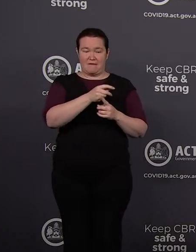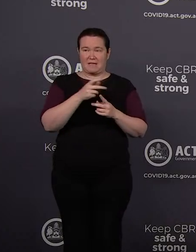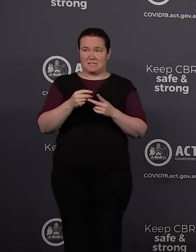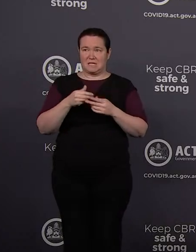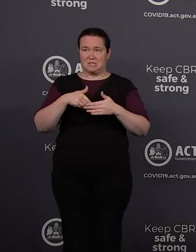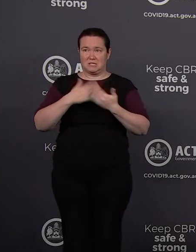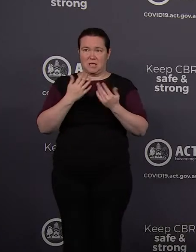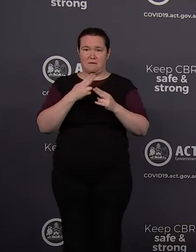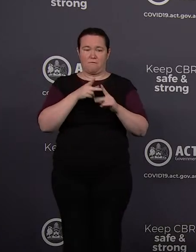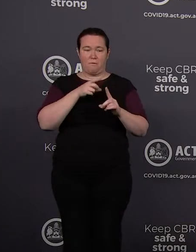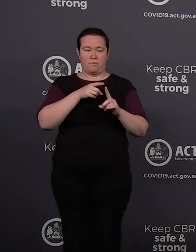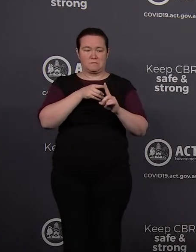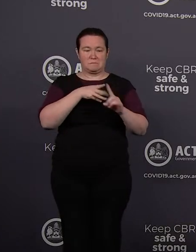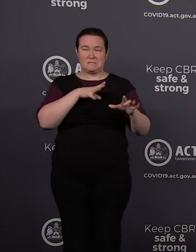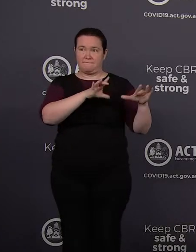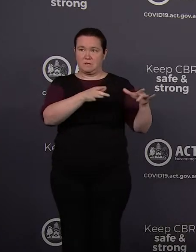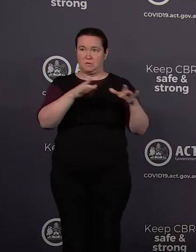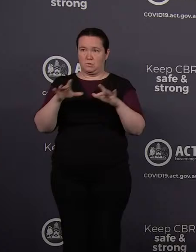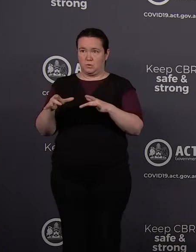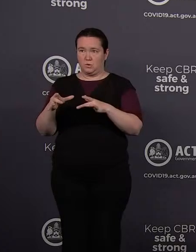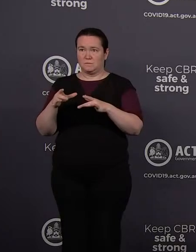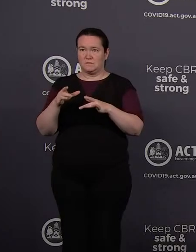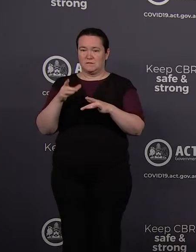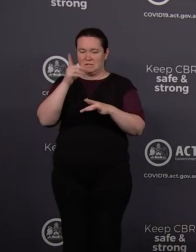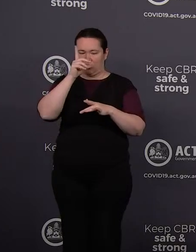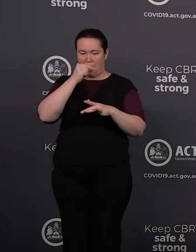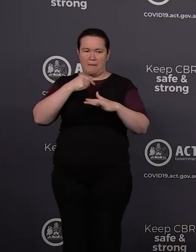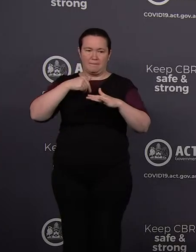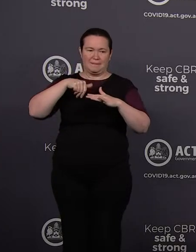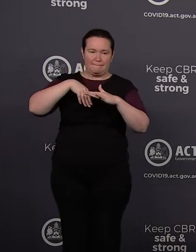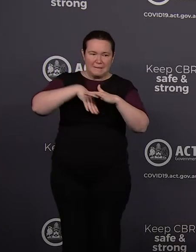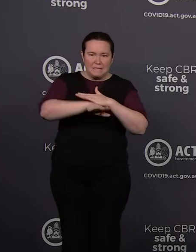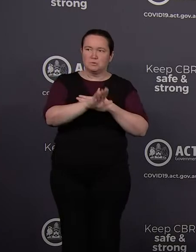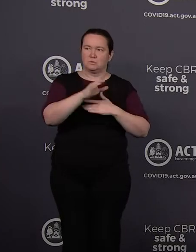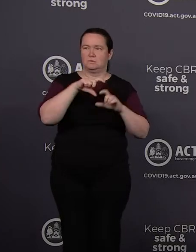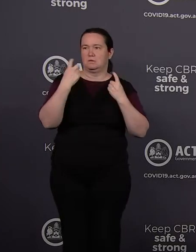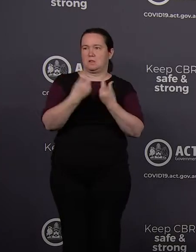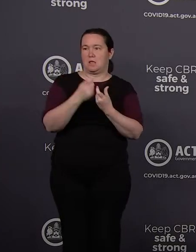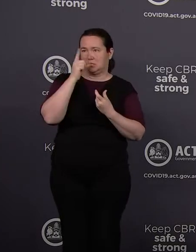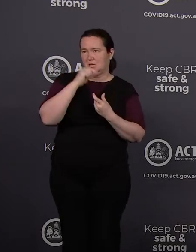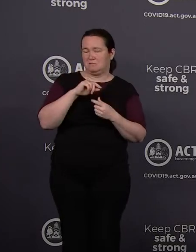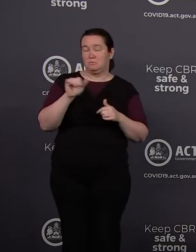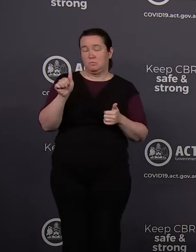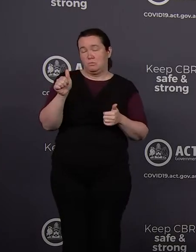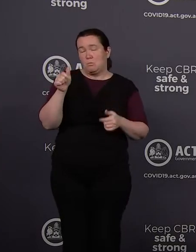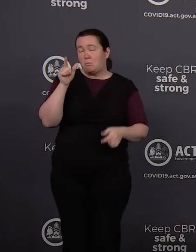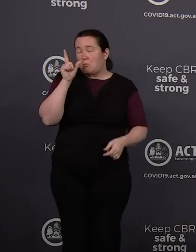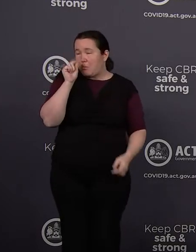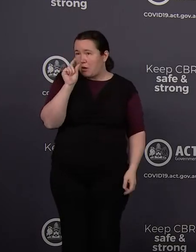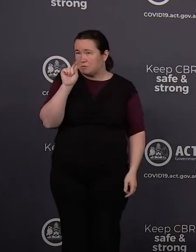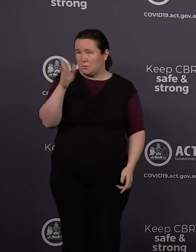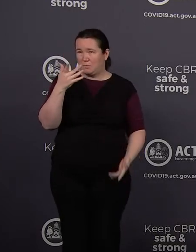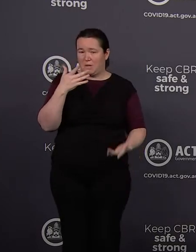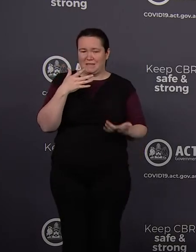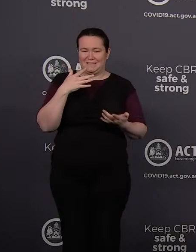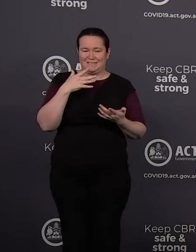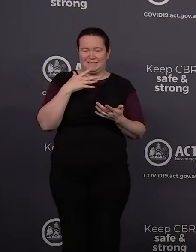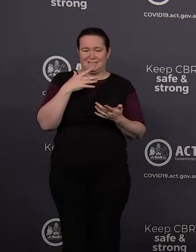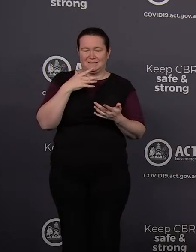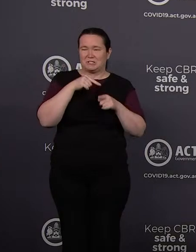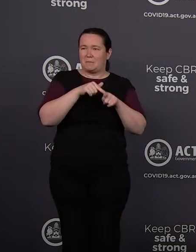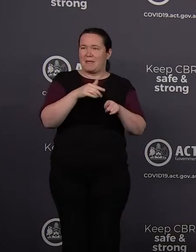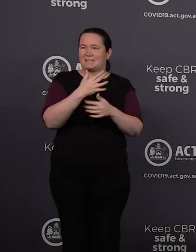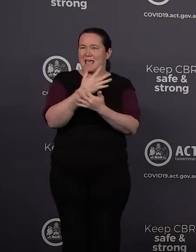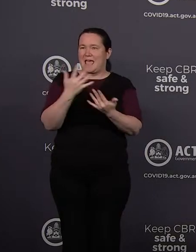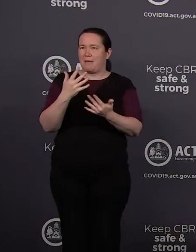certain priority groups of students to enable them to get back into the classroom? That's conceivable as well, but is all based on vaccine supply and